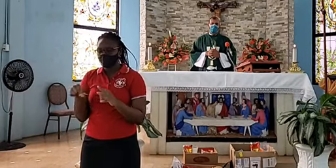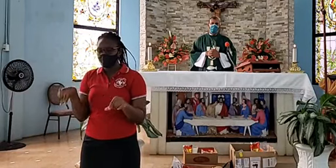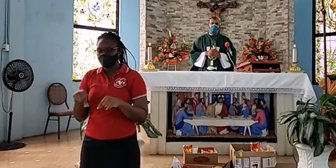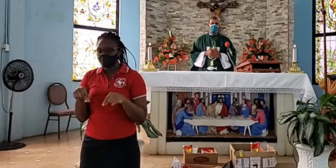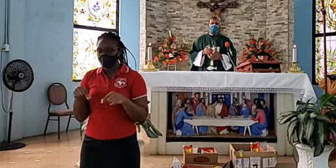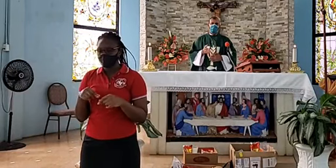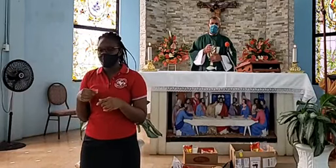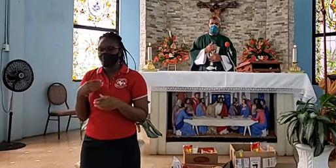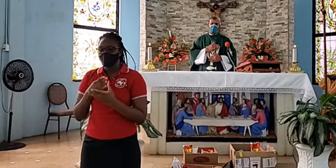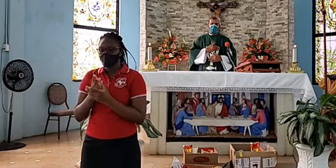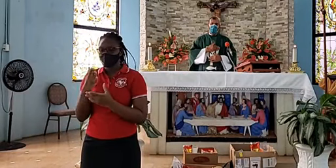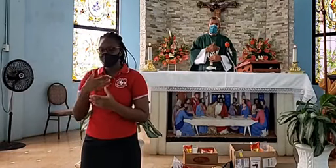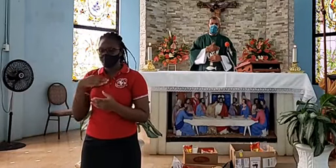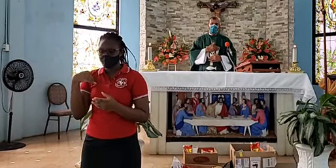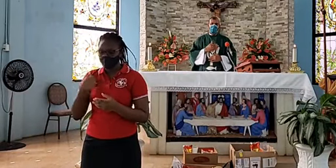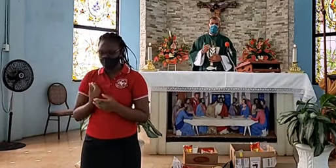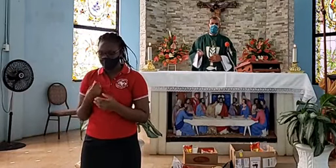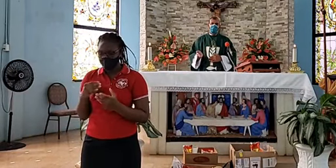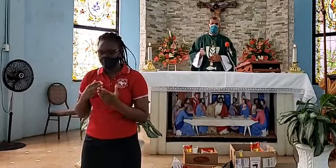to do,